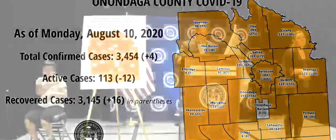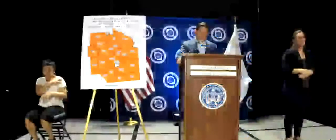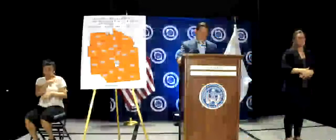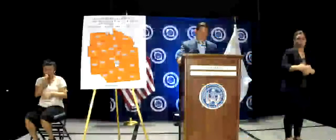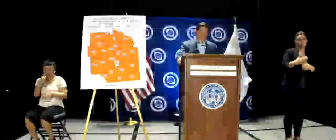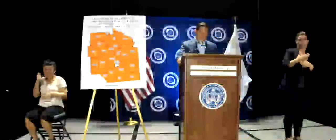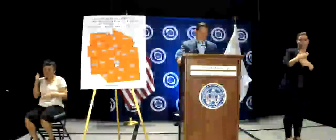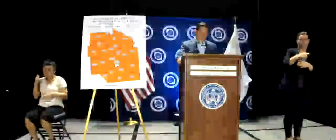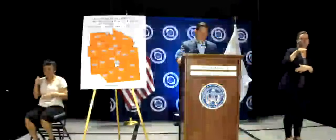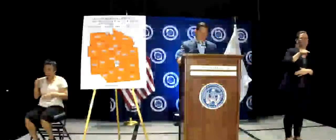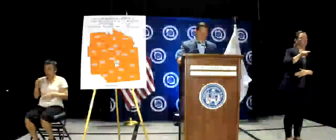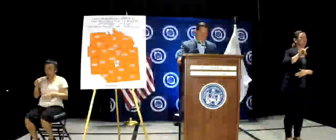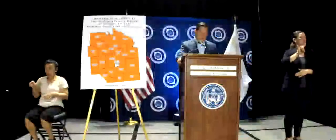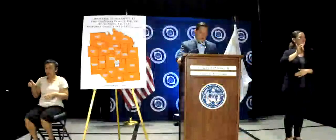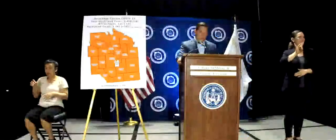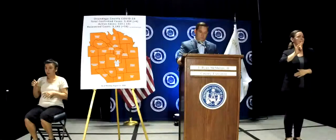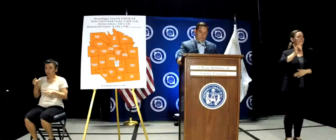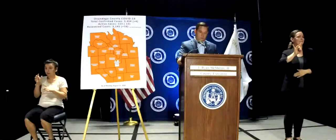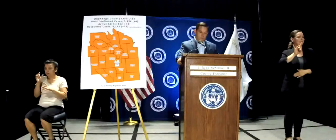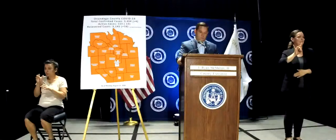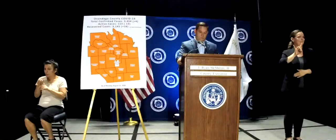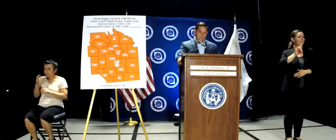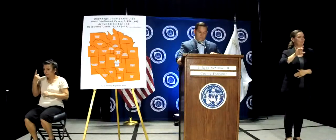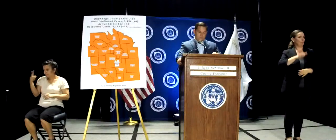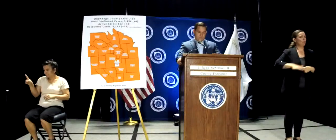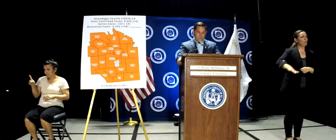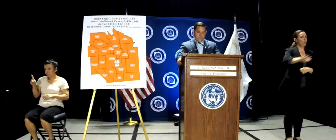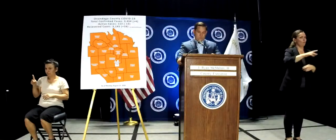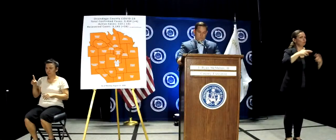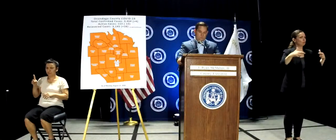into perspective, out of 100 people in a room,